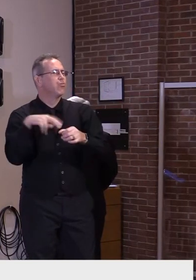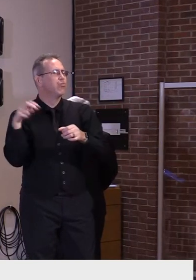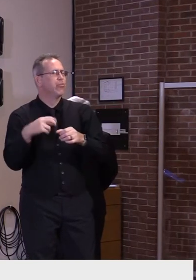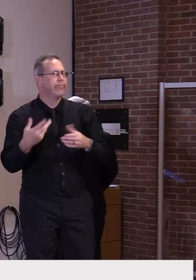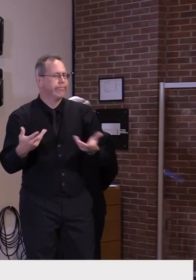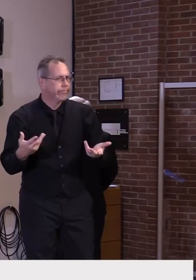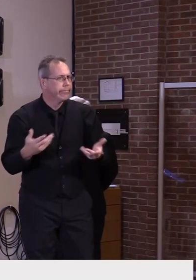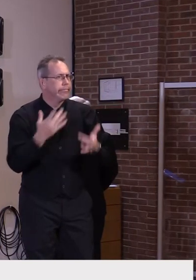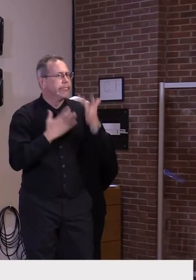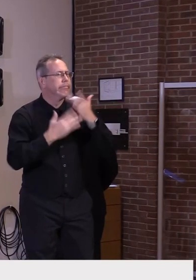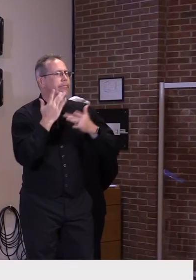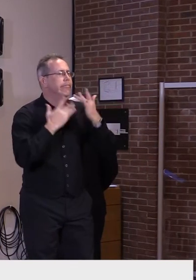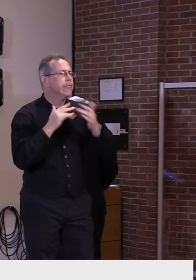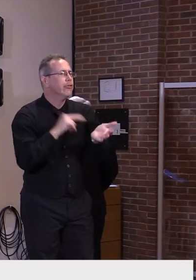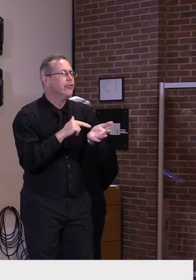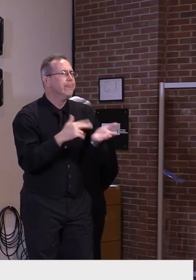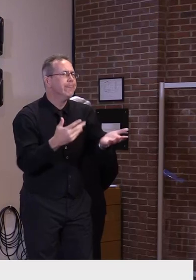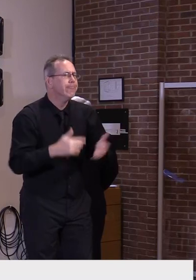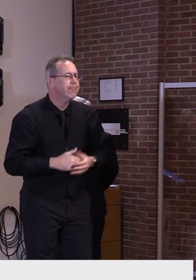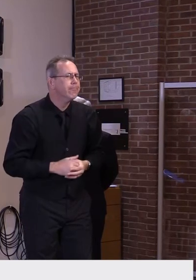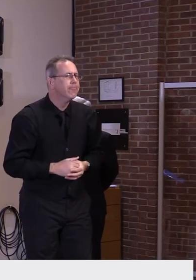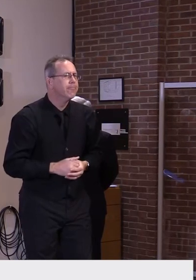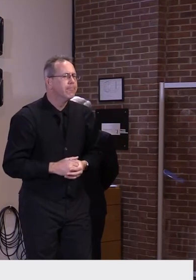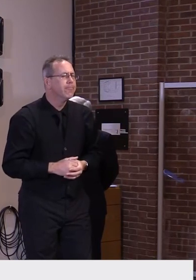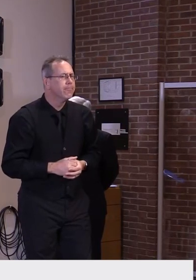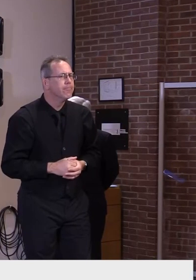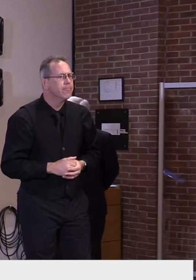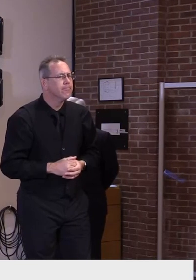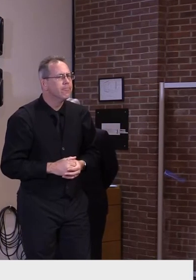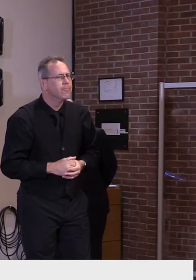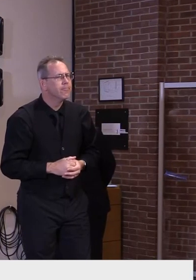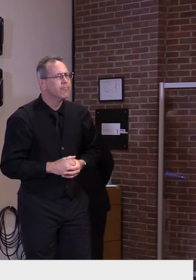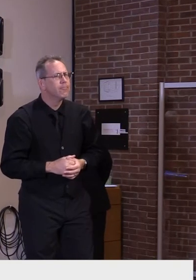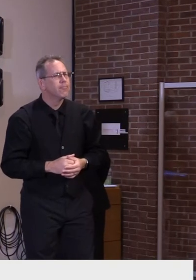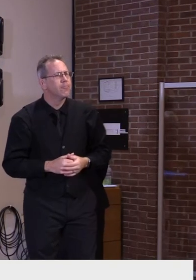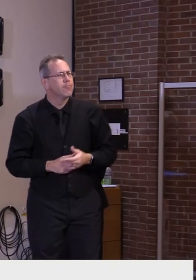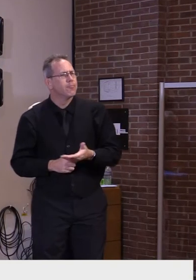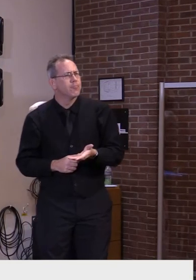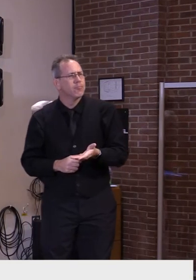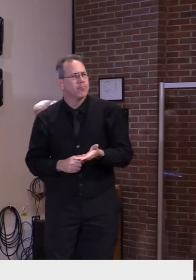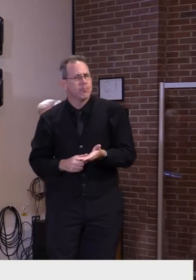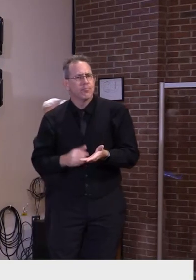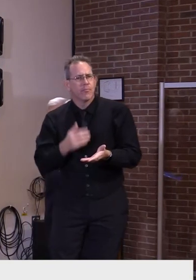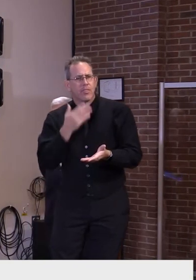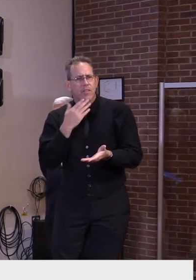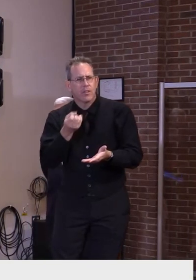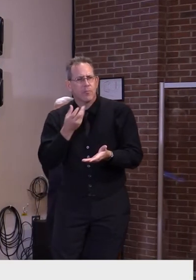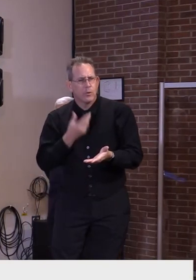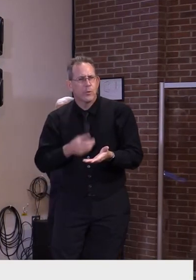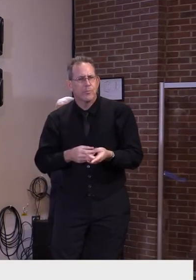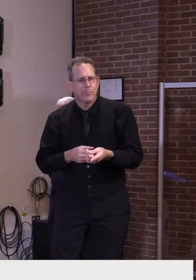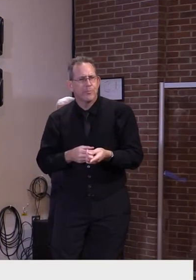to that, please do. All right, thank you. Oh, thanks for sharing, Mike. We'll look into that and see if that's accurate.